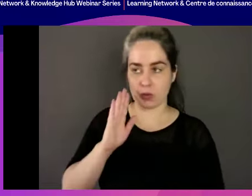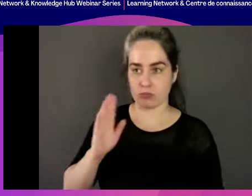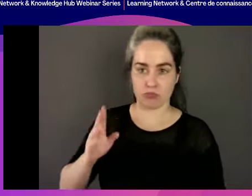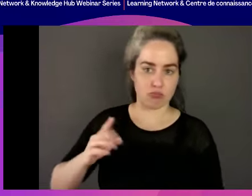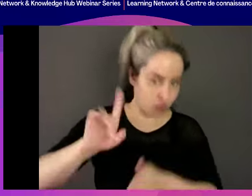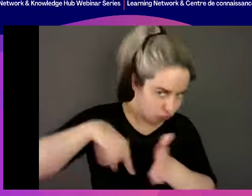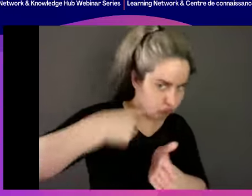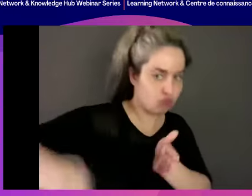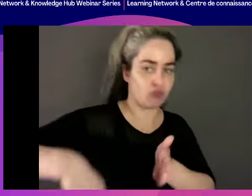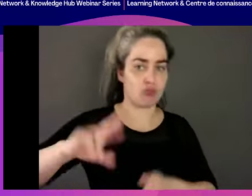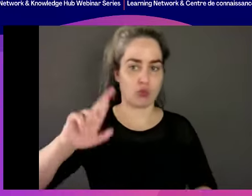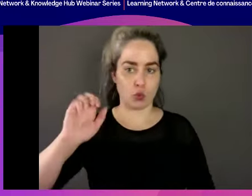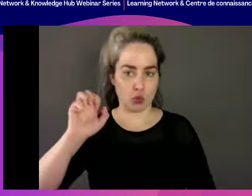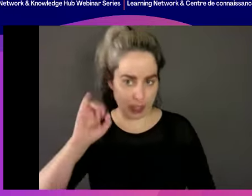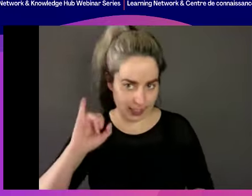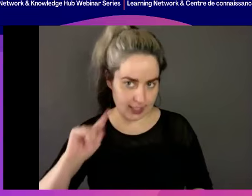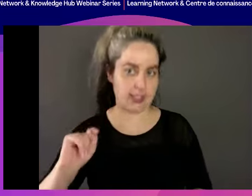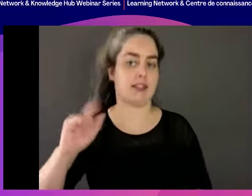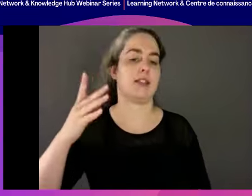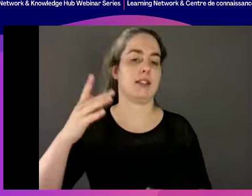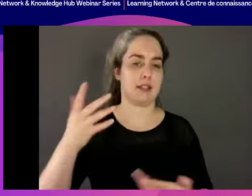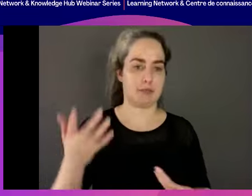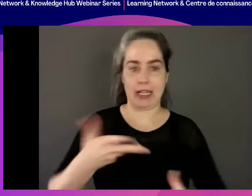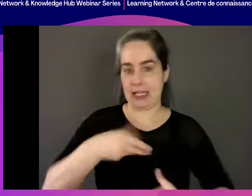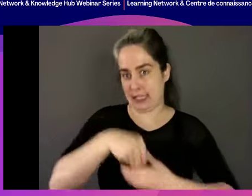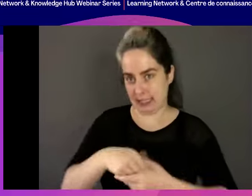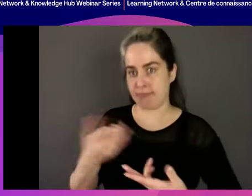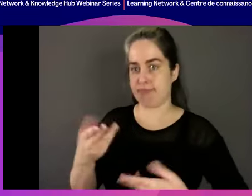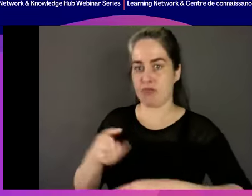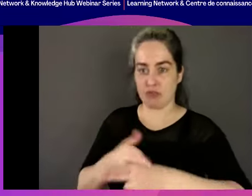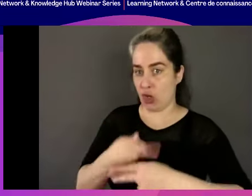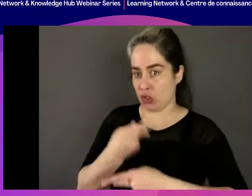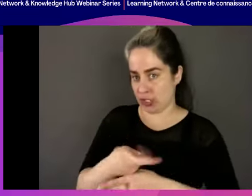homes and in foster care group homes.